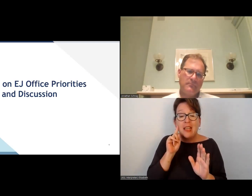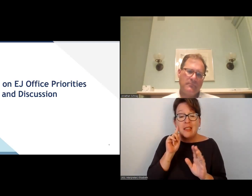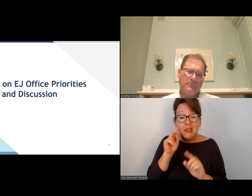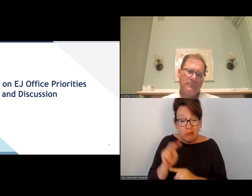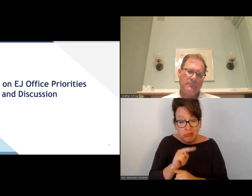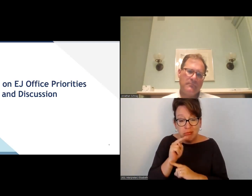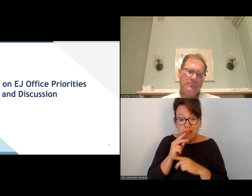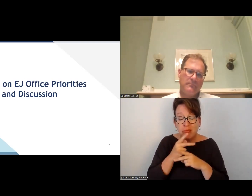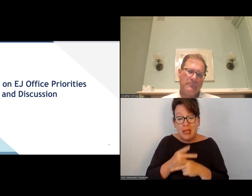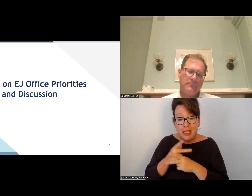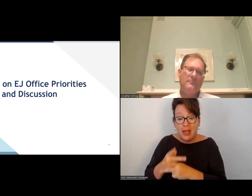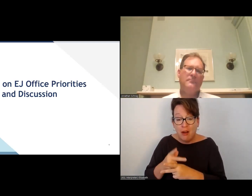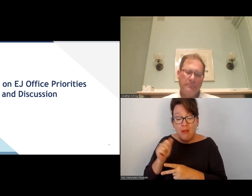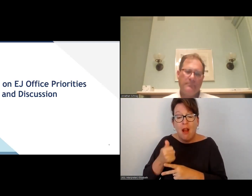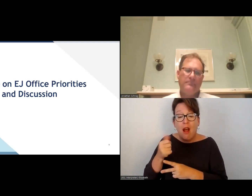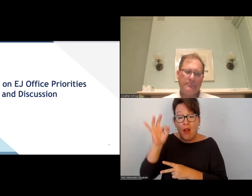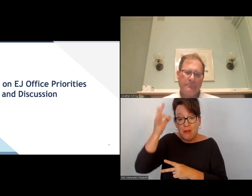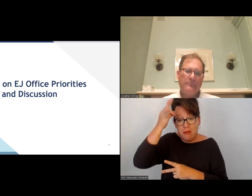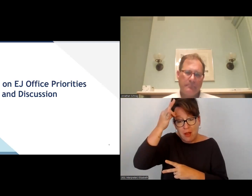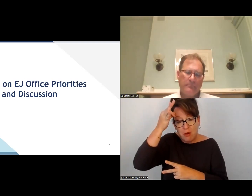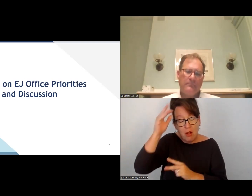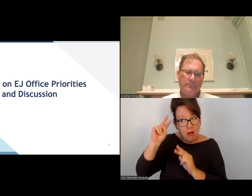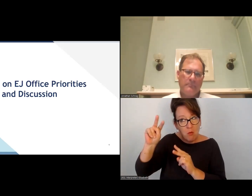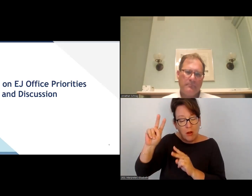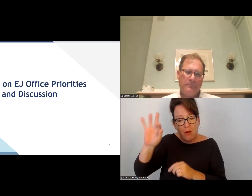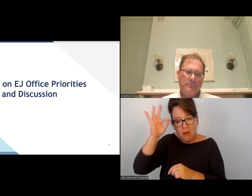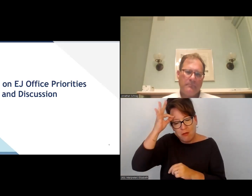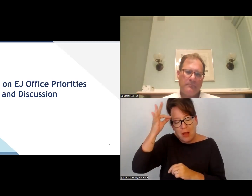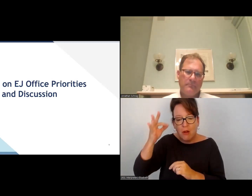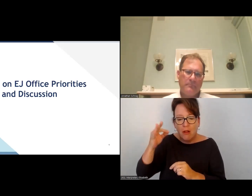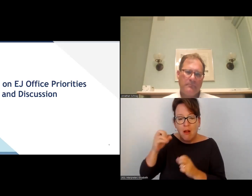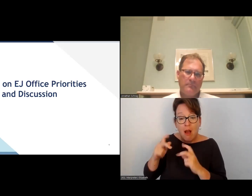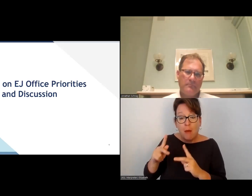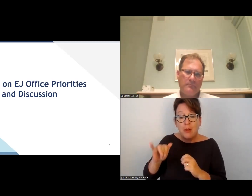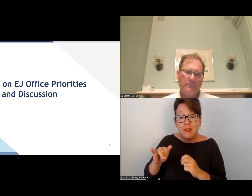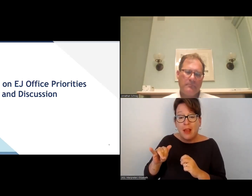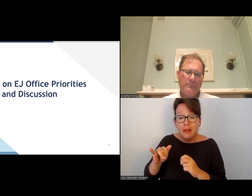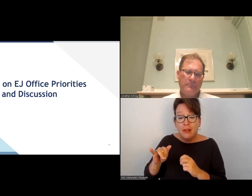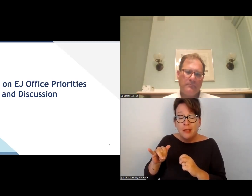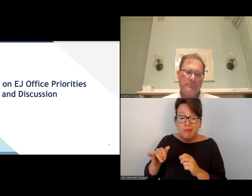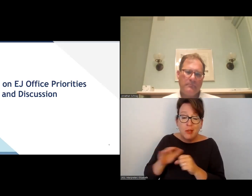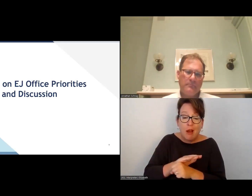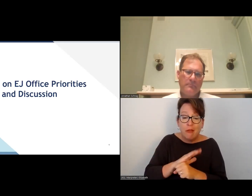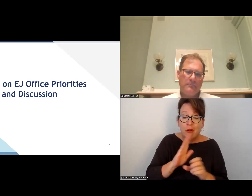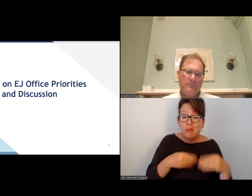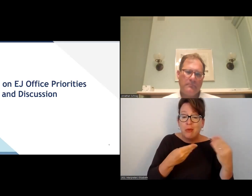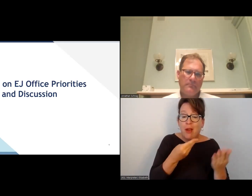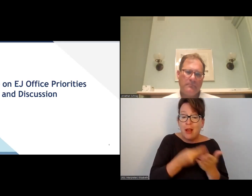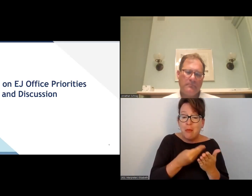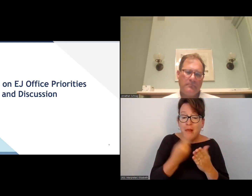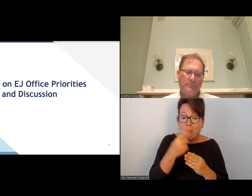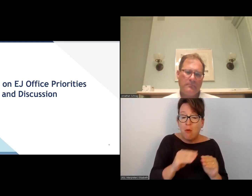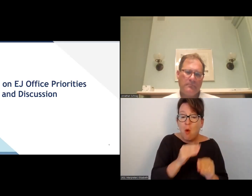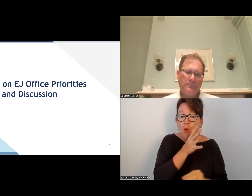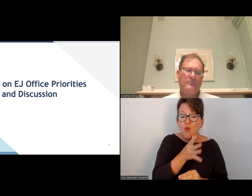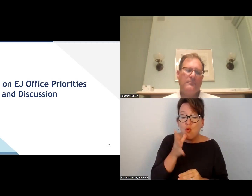for other federal opportunities that cover rural communities, that cover, places that are just missed by